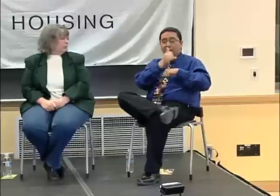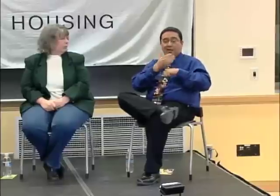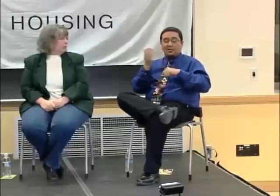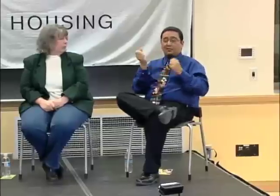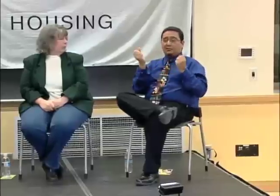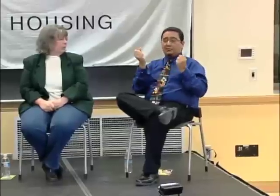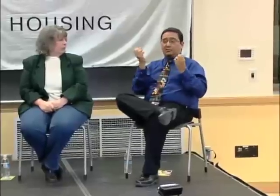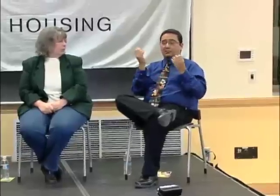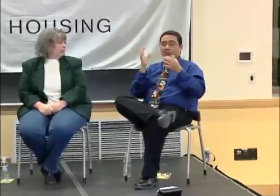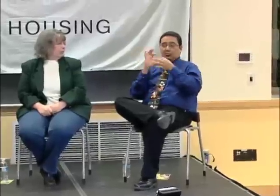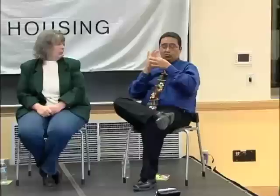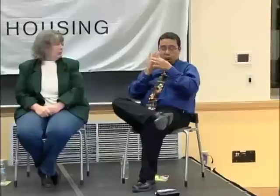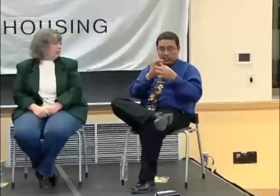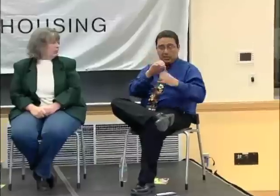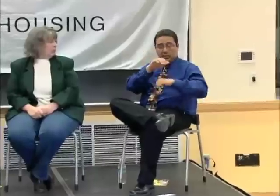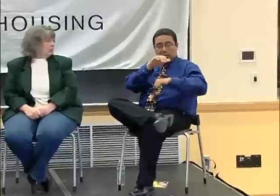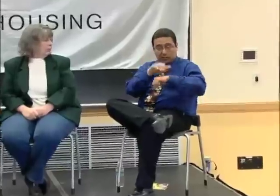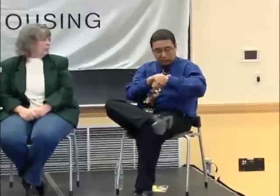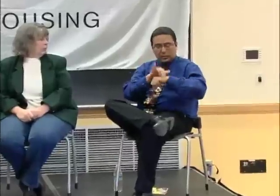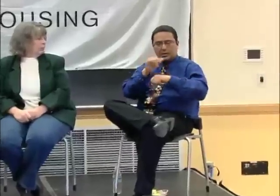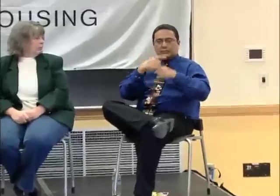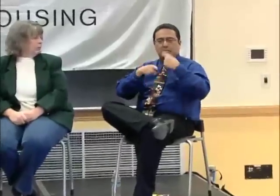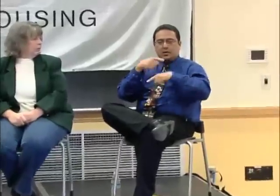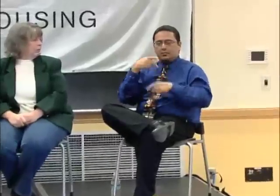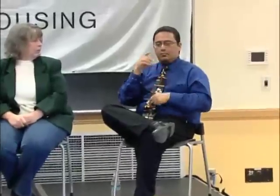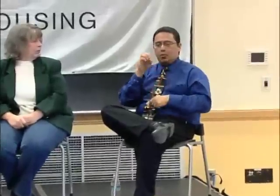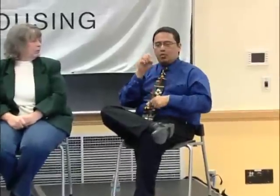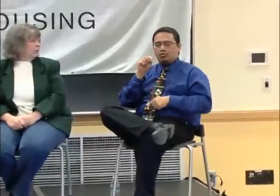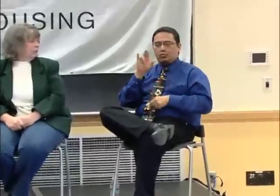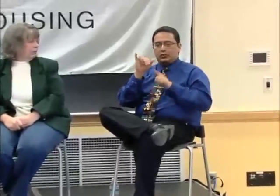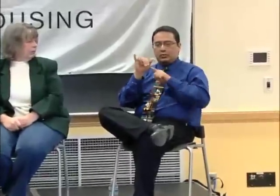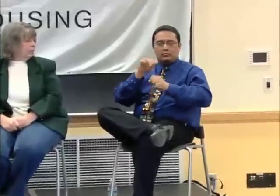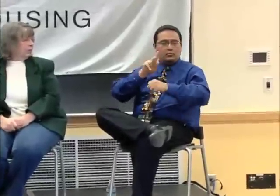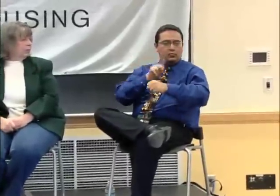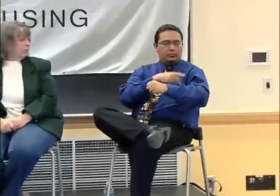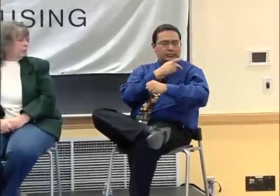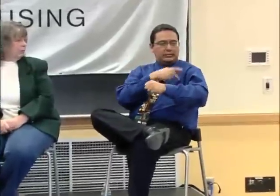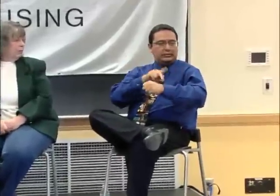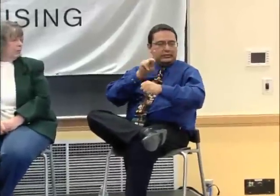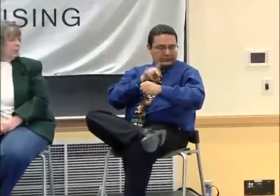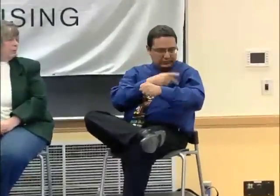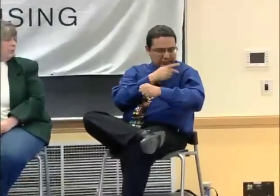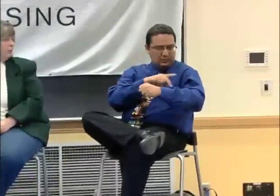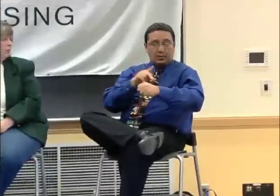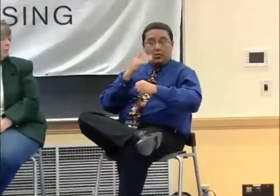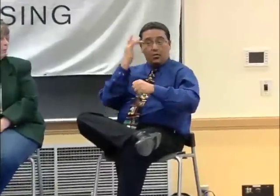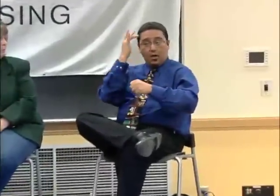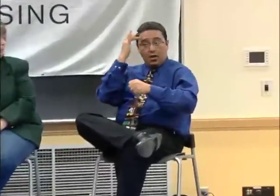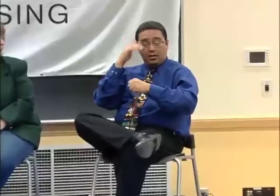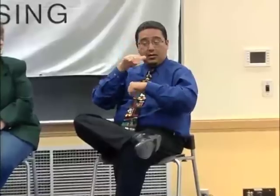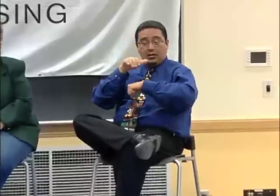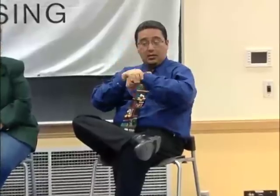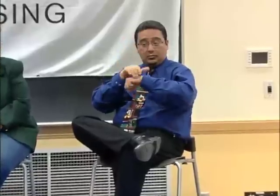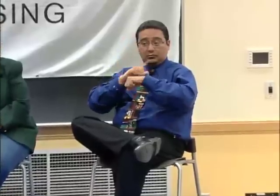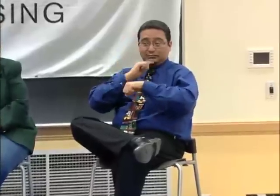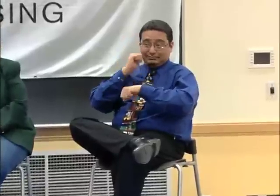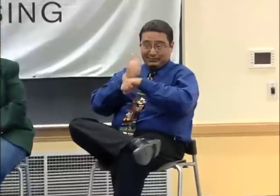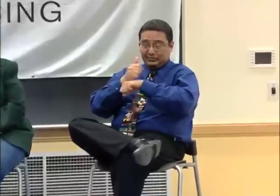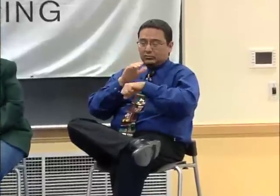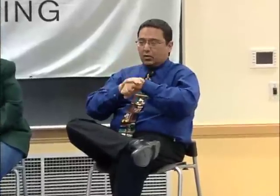word related to music. And that is an English sign for poetry. It's the P and music.